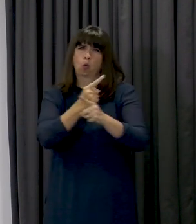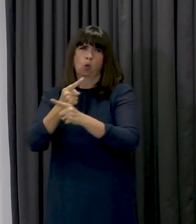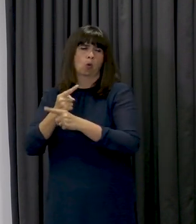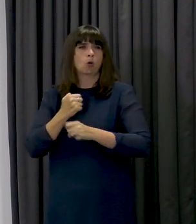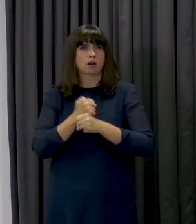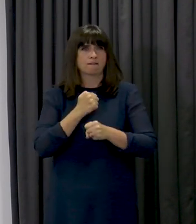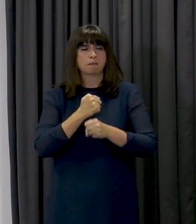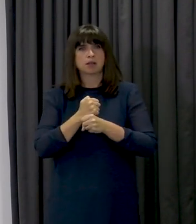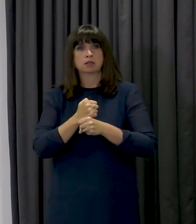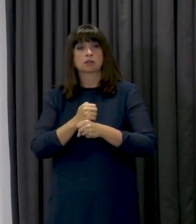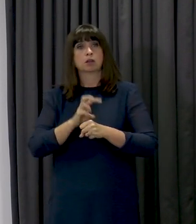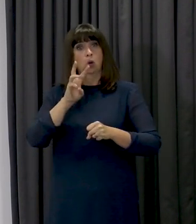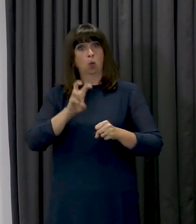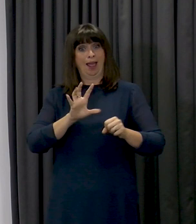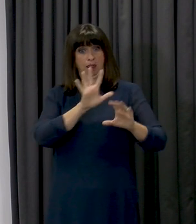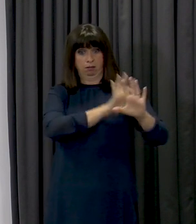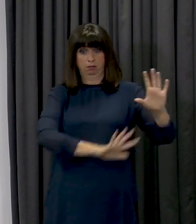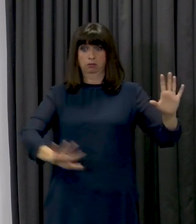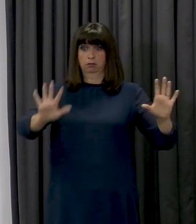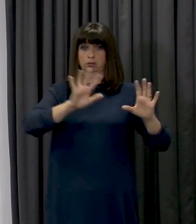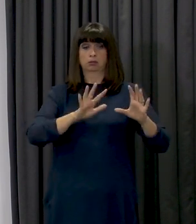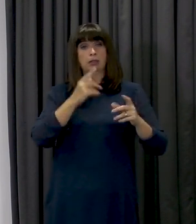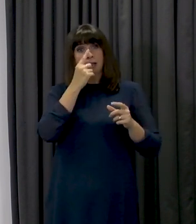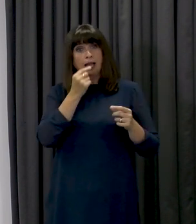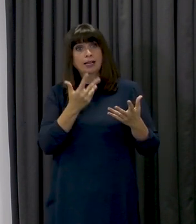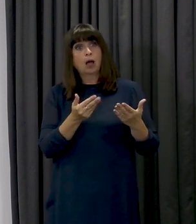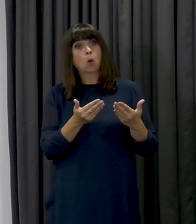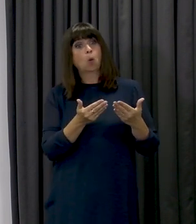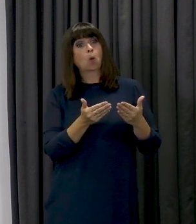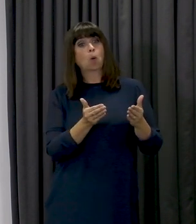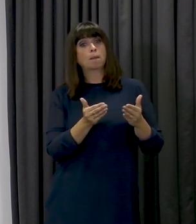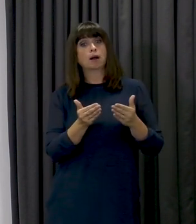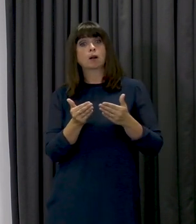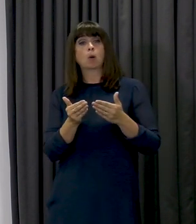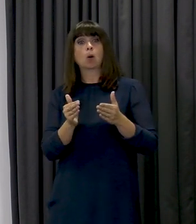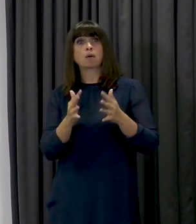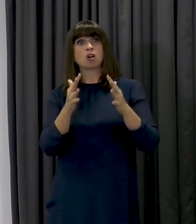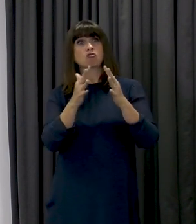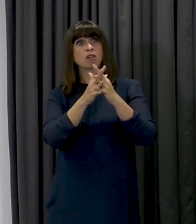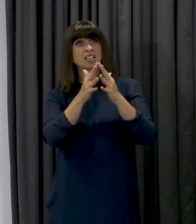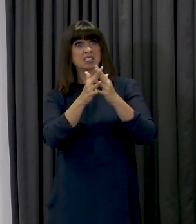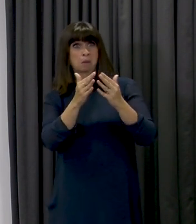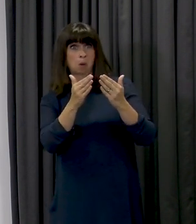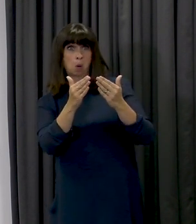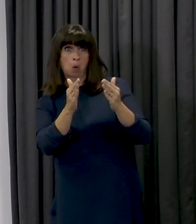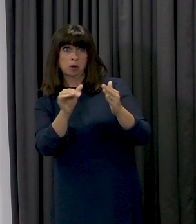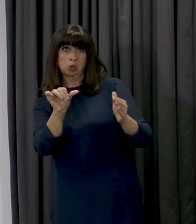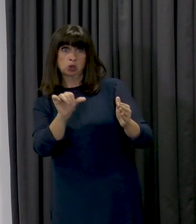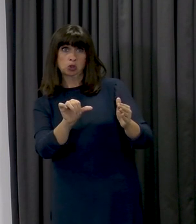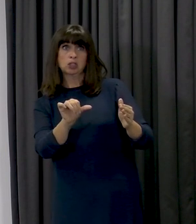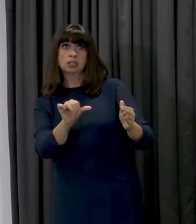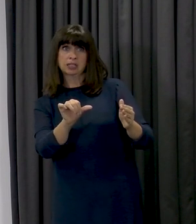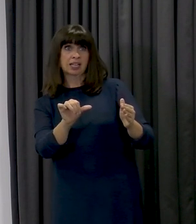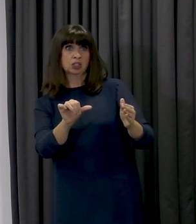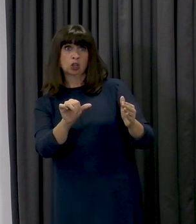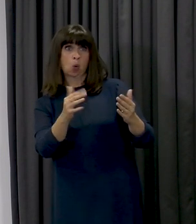restrictions that we're announcing for the rest of Wales should be denied to people in Wrexham because of the situation there. So, you